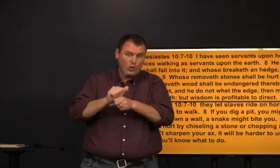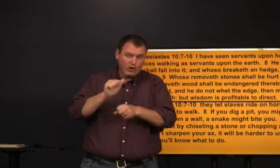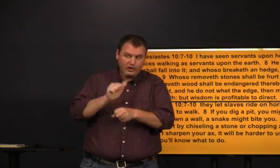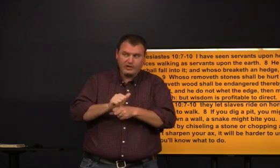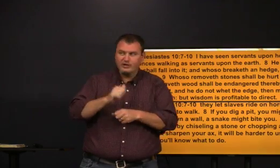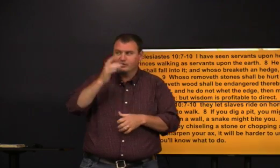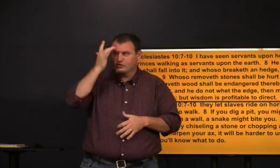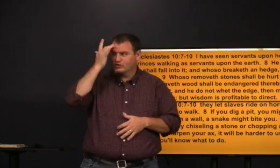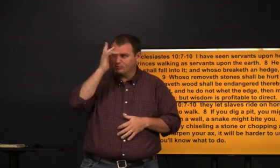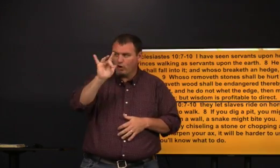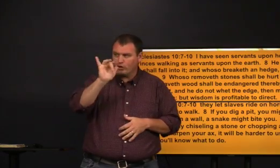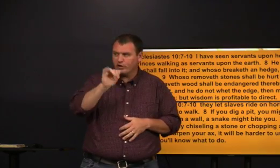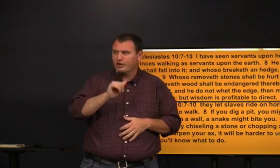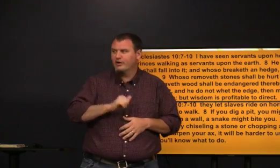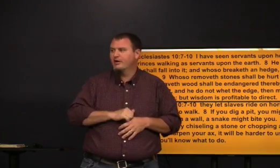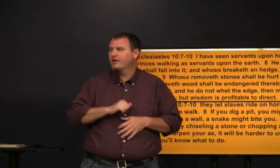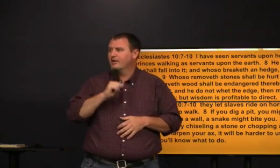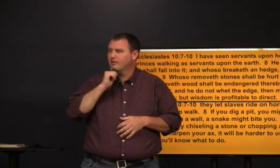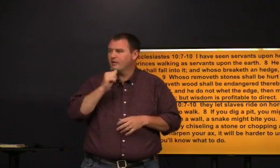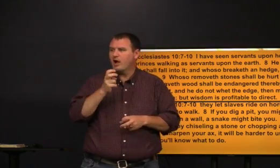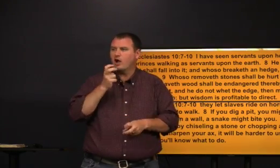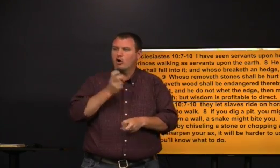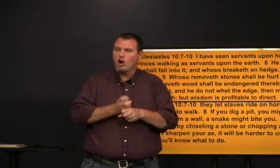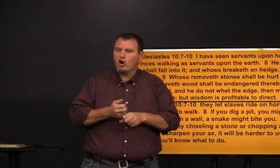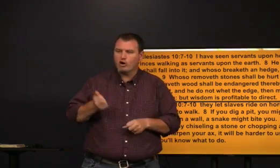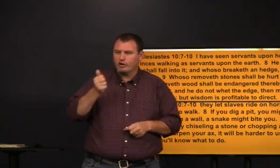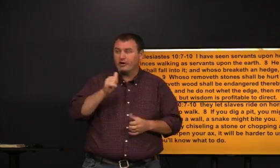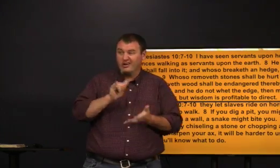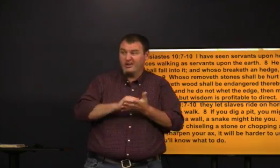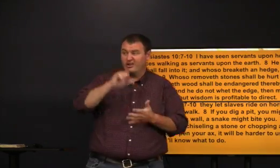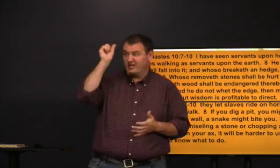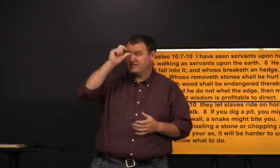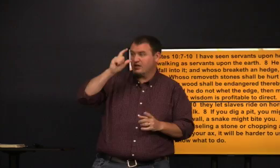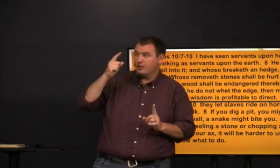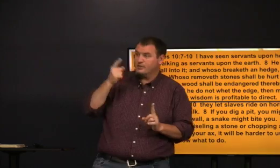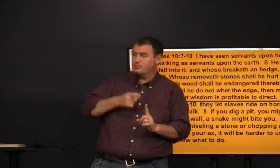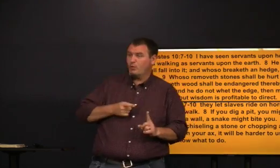Work smarter, not harder. That's Solomon's point.